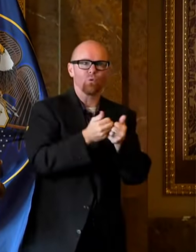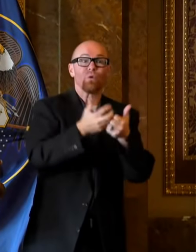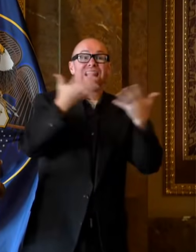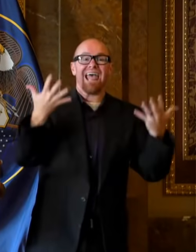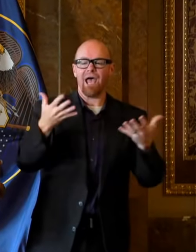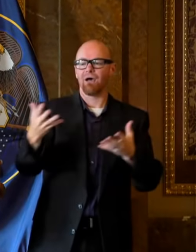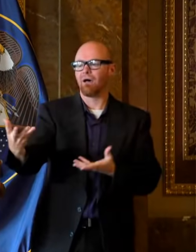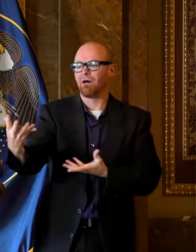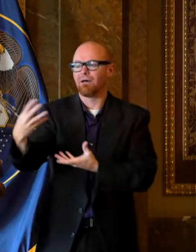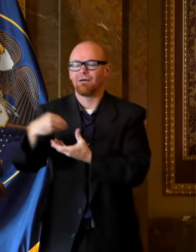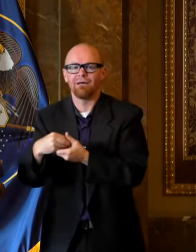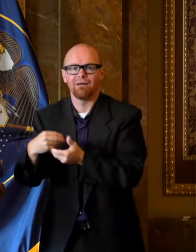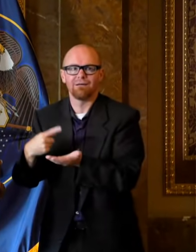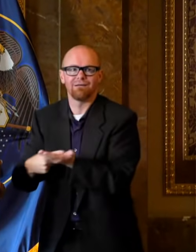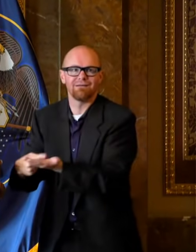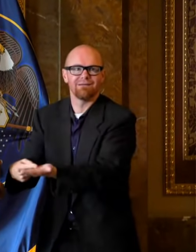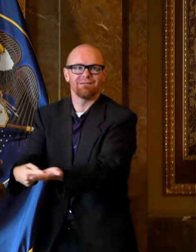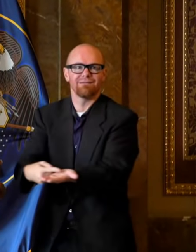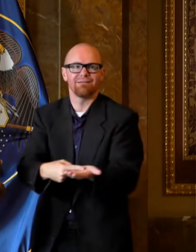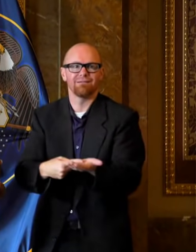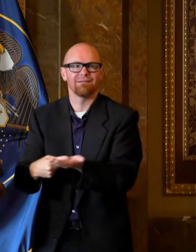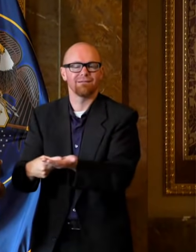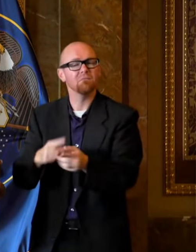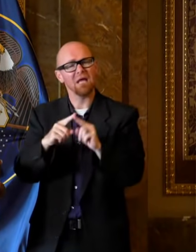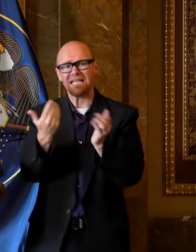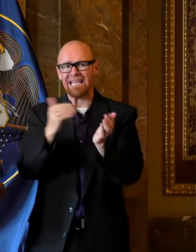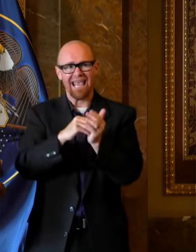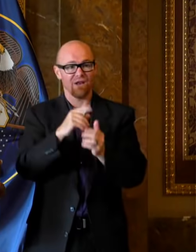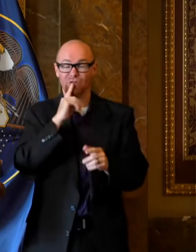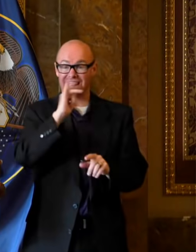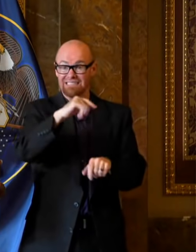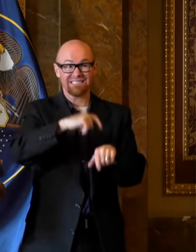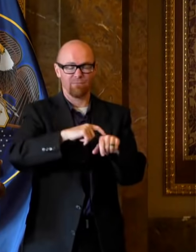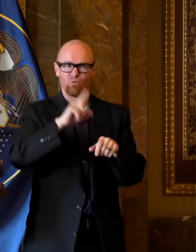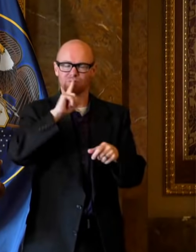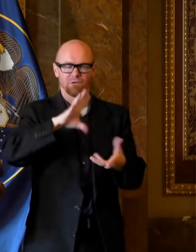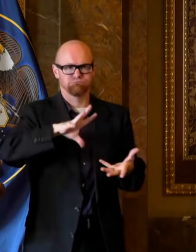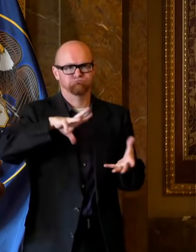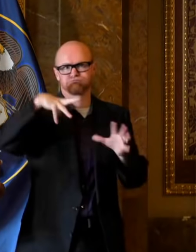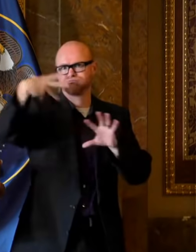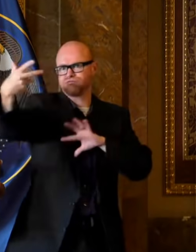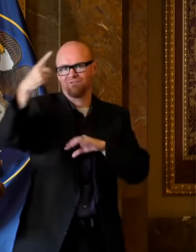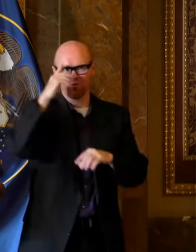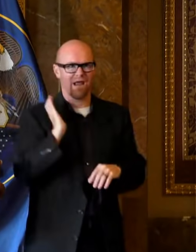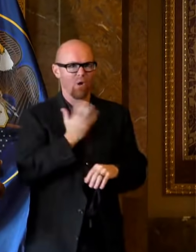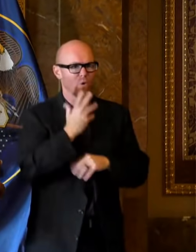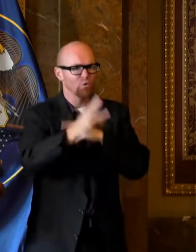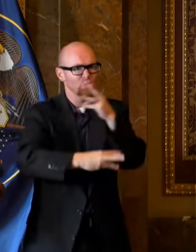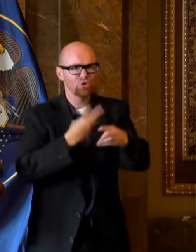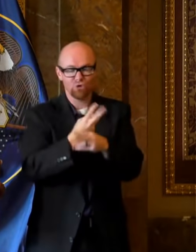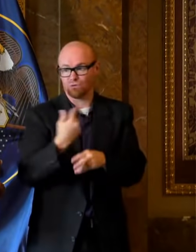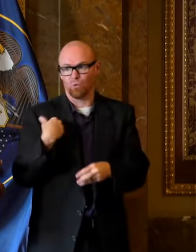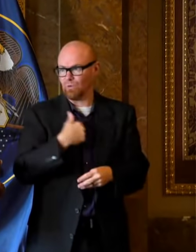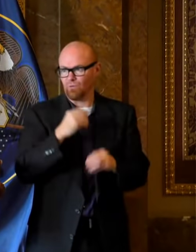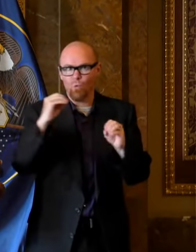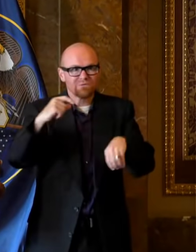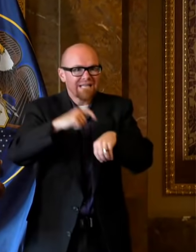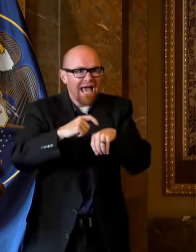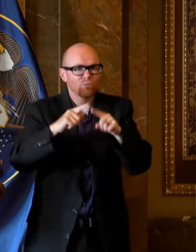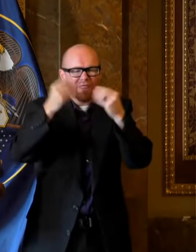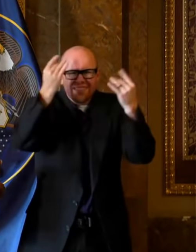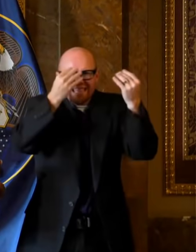decisions, but it was so chaotic and things were moving so quickly that we did the best we could under